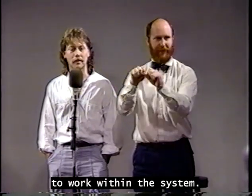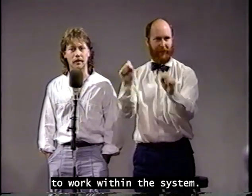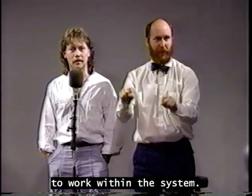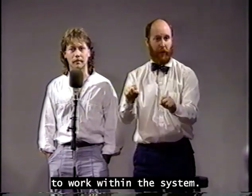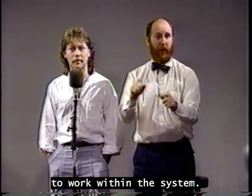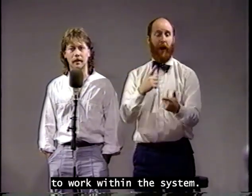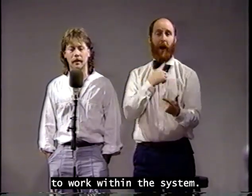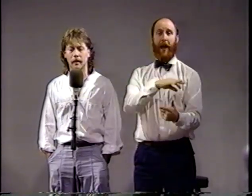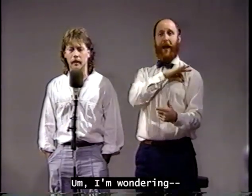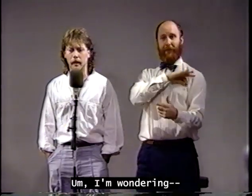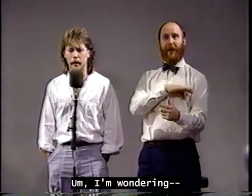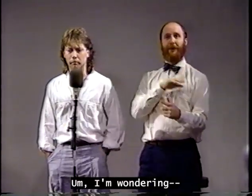system.